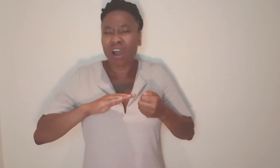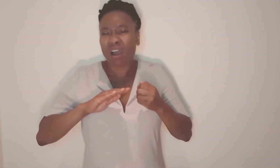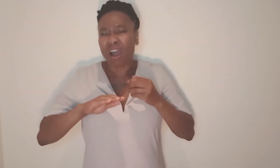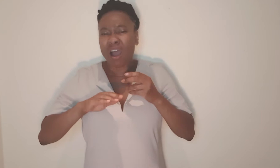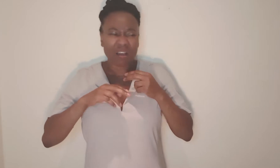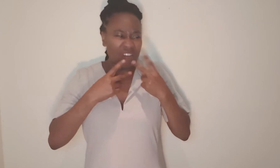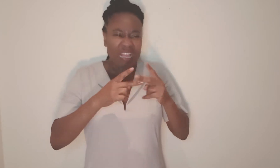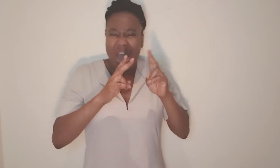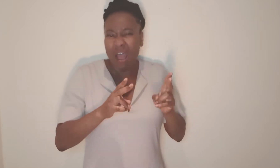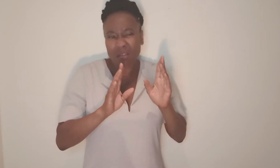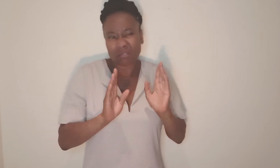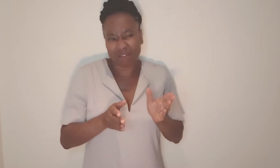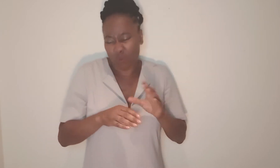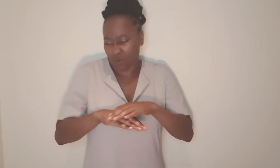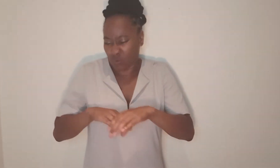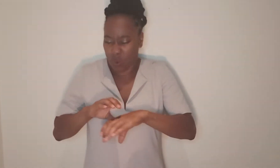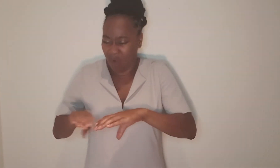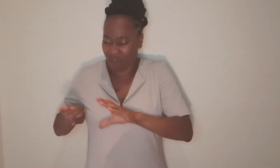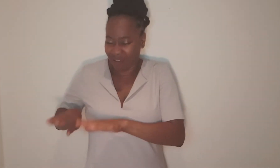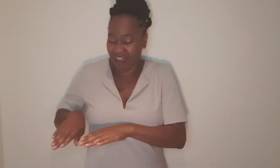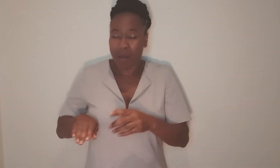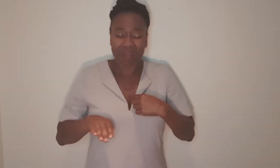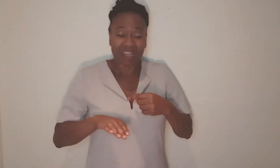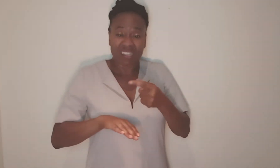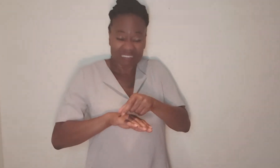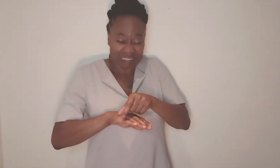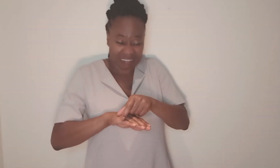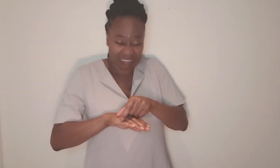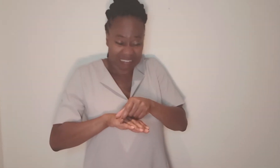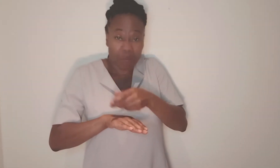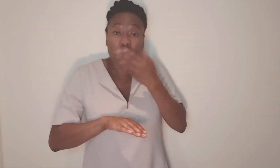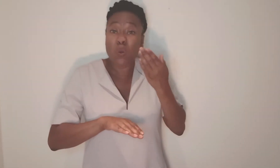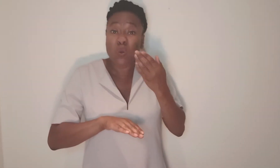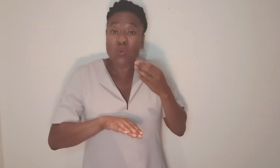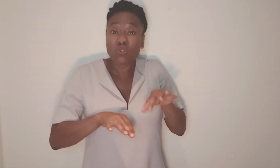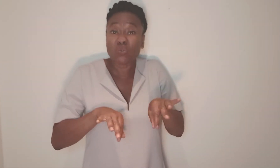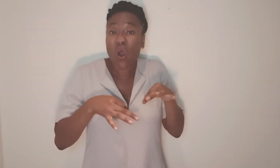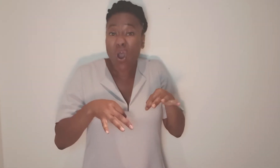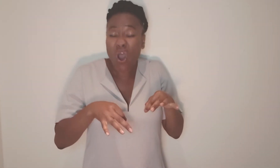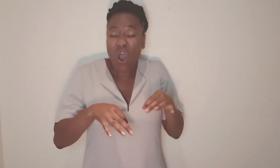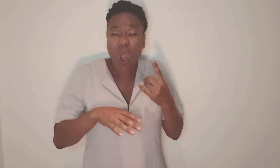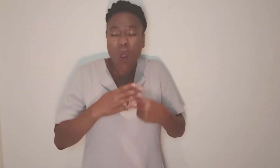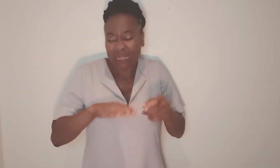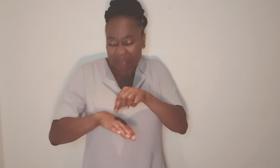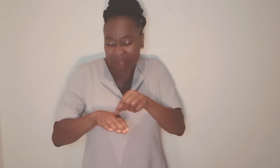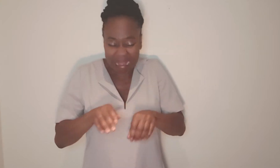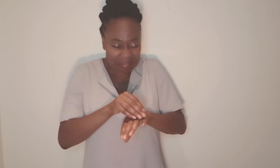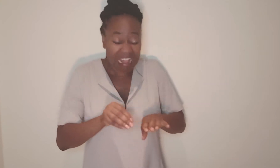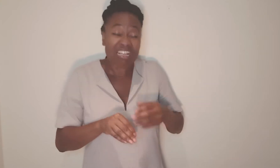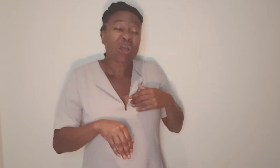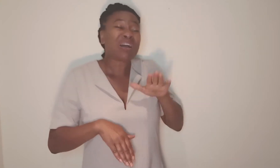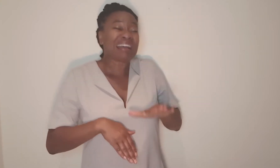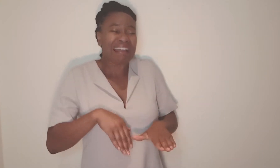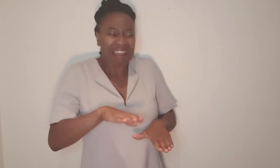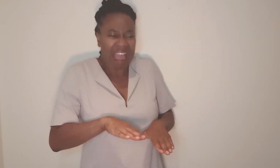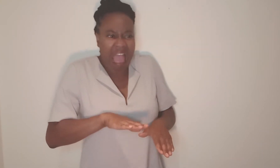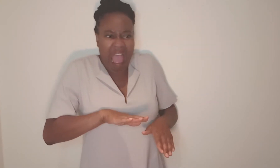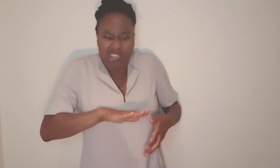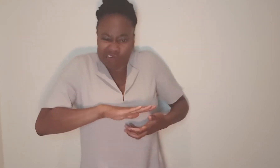you do that, don't you, when you go to someone's home. And I'd only got sandals on, no socks. So the loofah carpet was well rough to stand on.